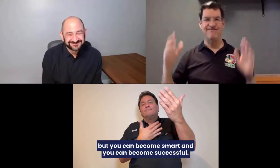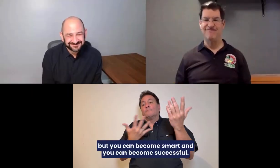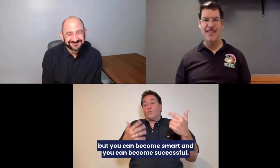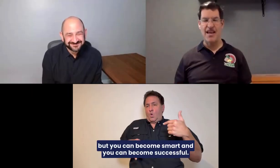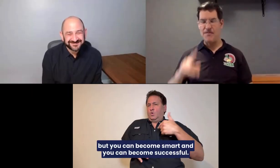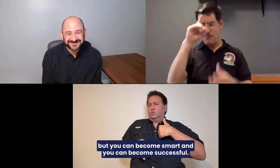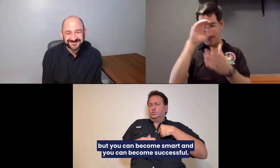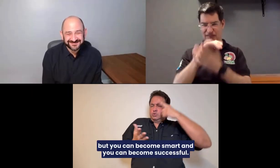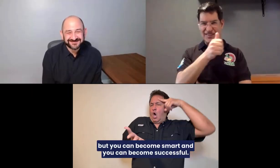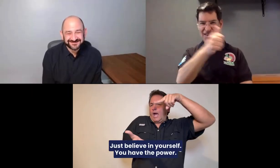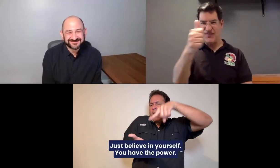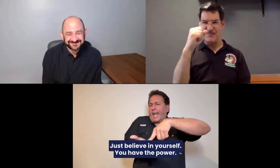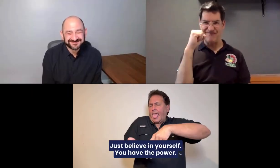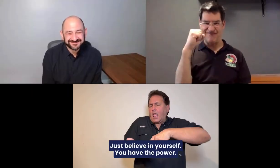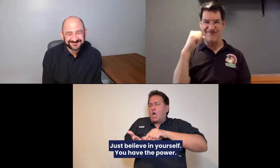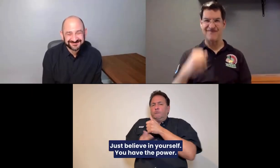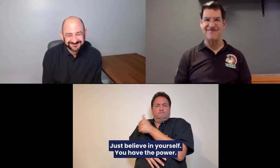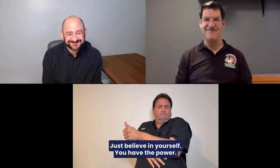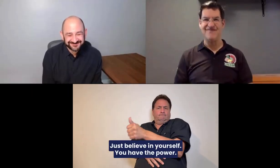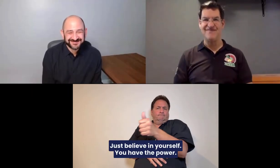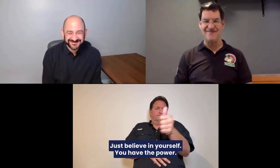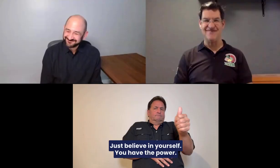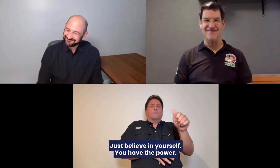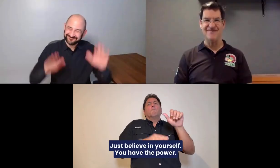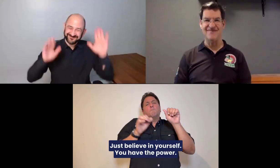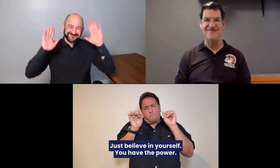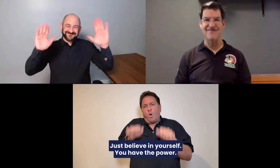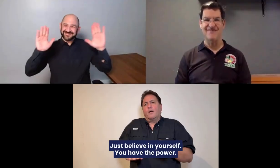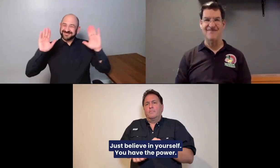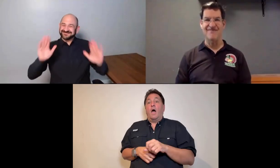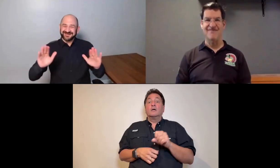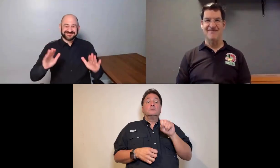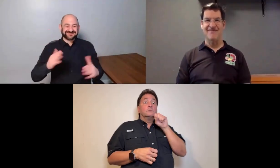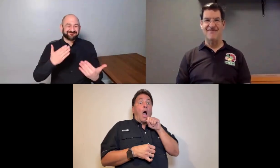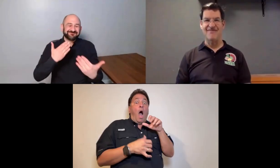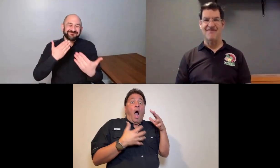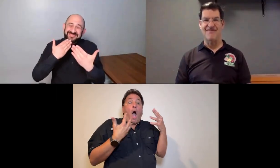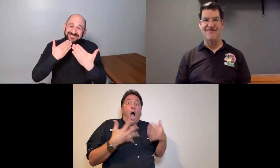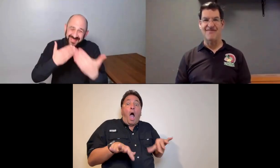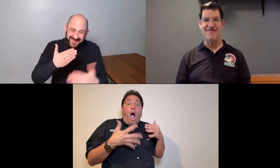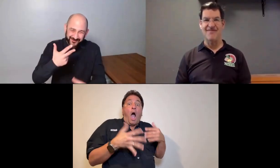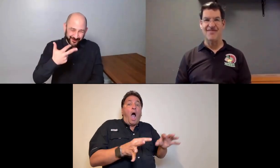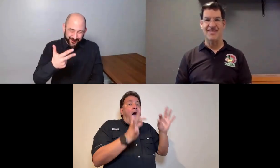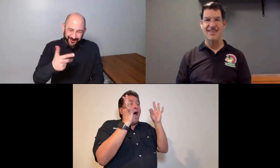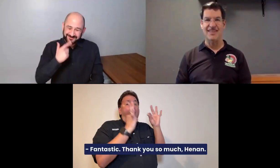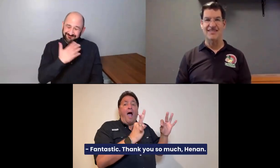you can become successful. Just believe in yourself. You have the power.